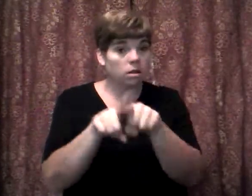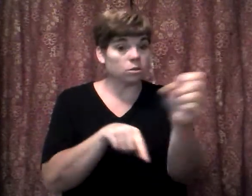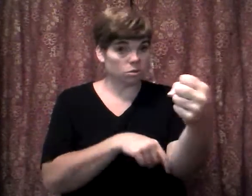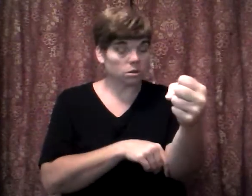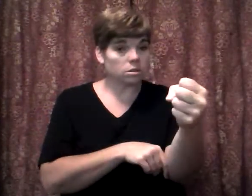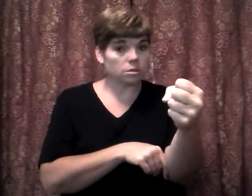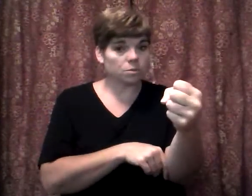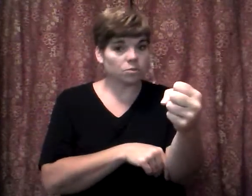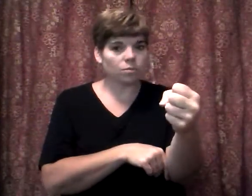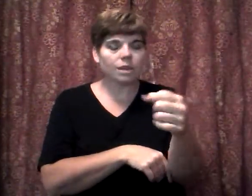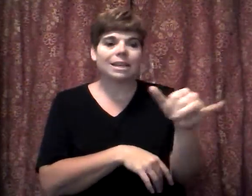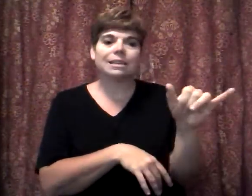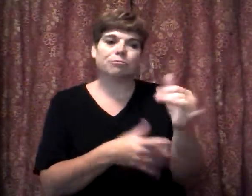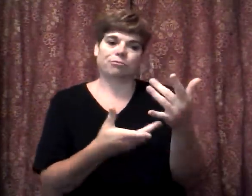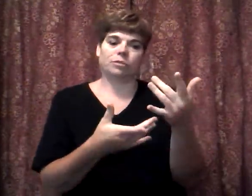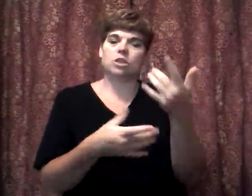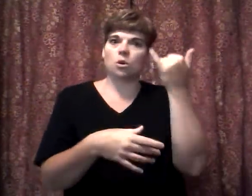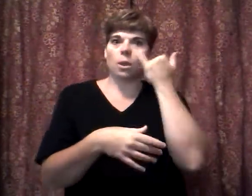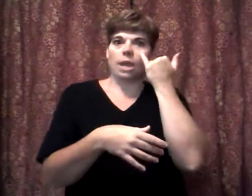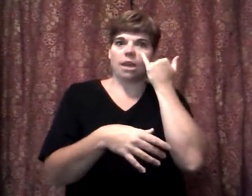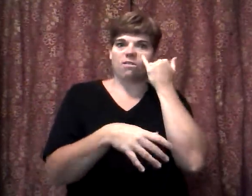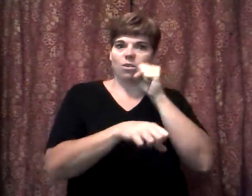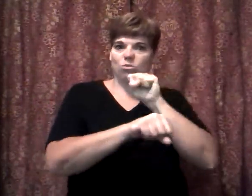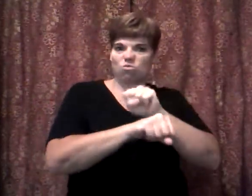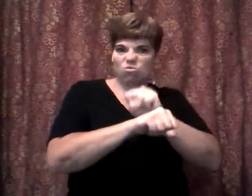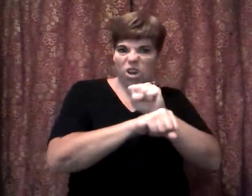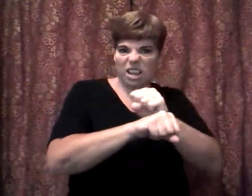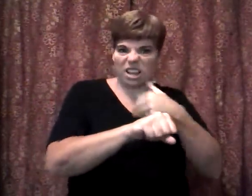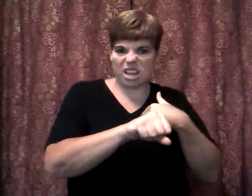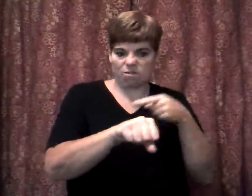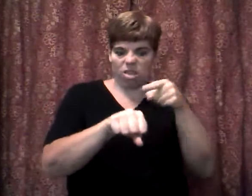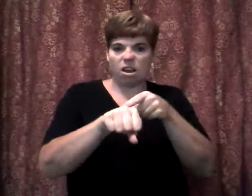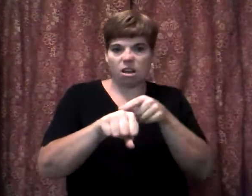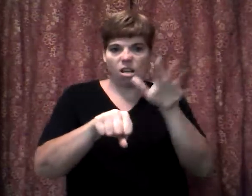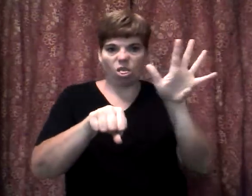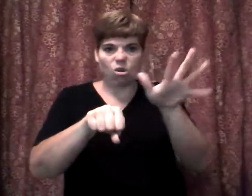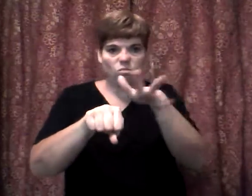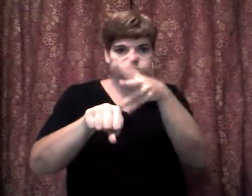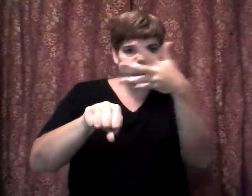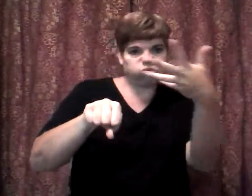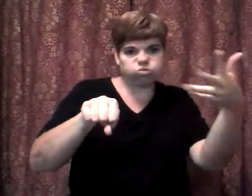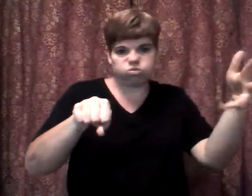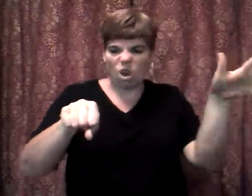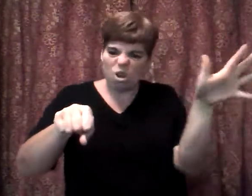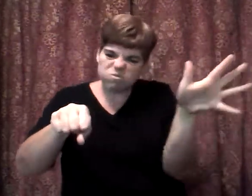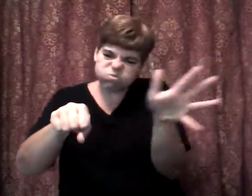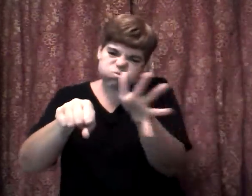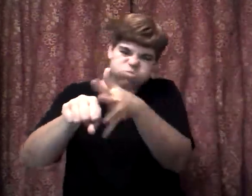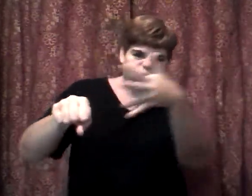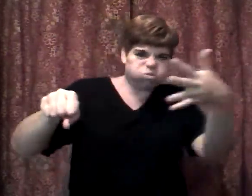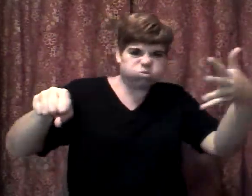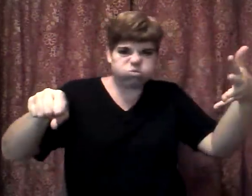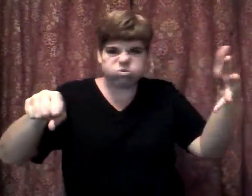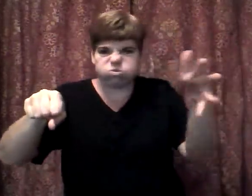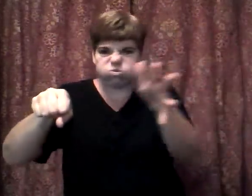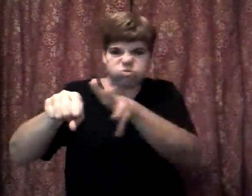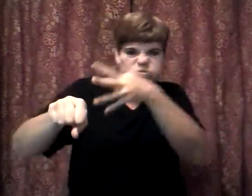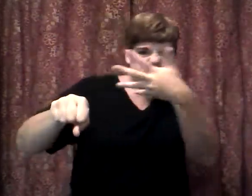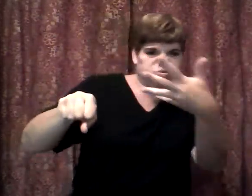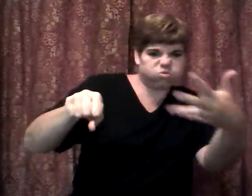into this rock. Woo, woo, woo, woo. And the wind, you can see, has made a little half